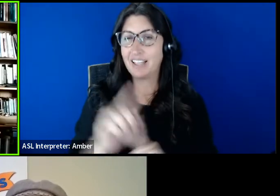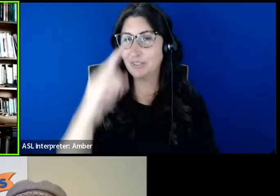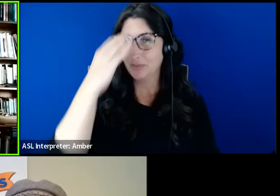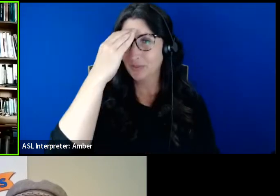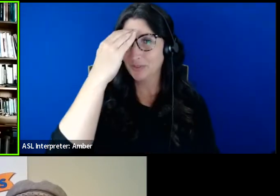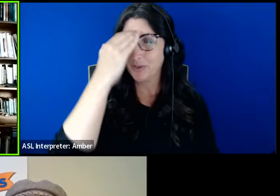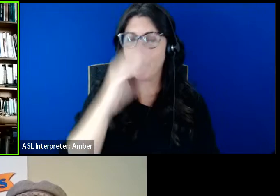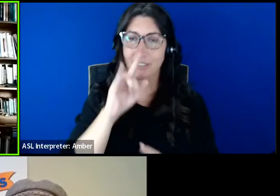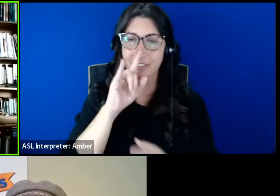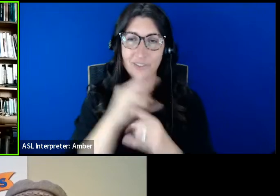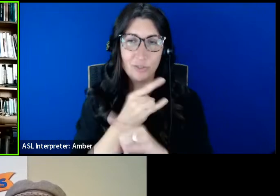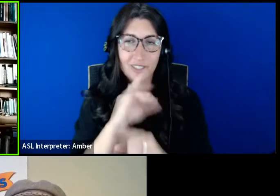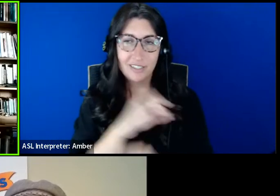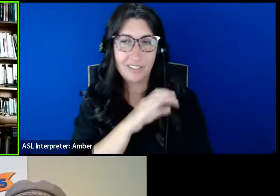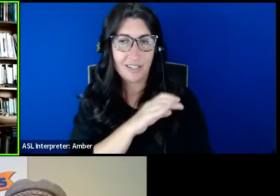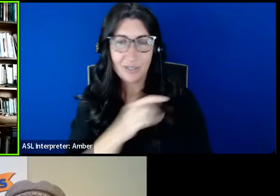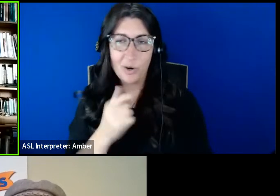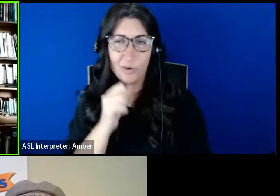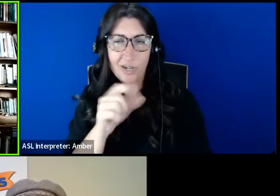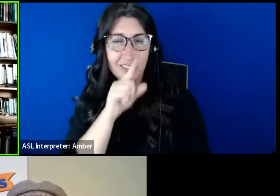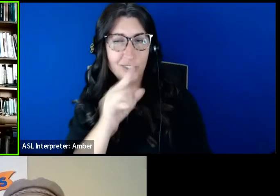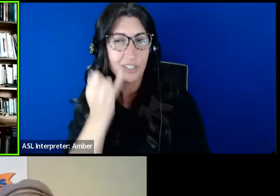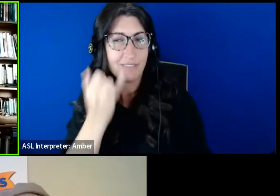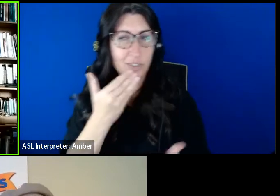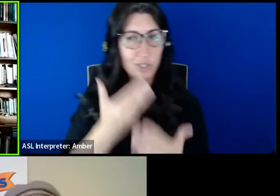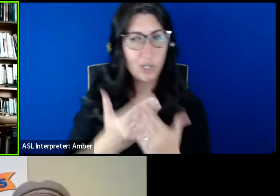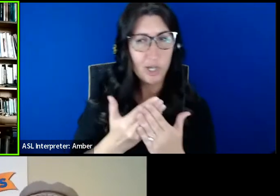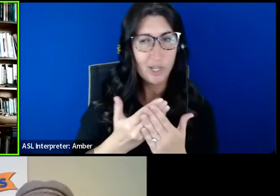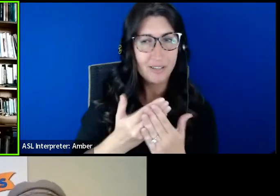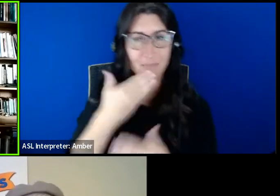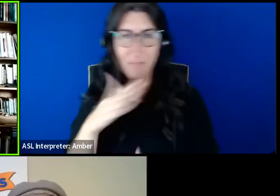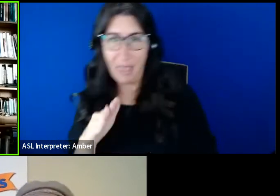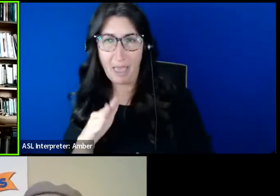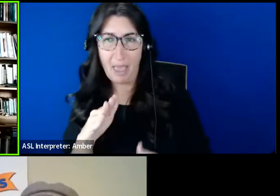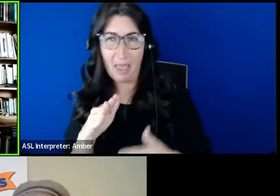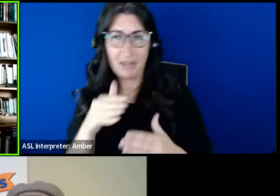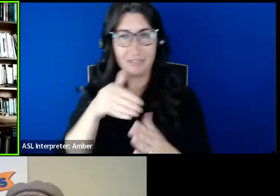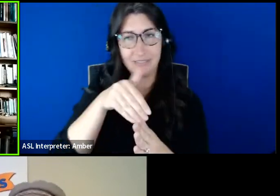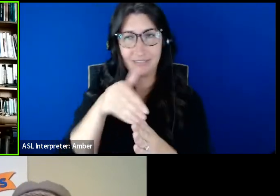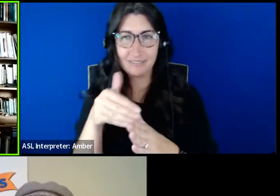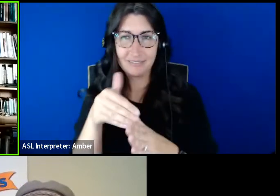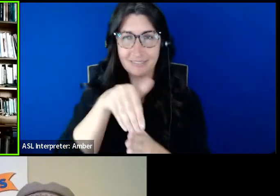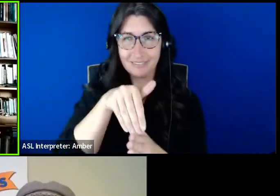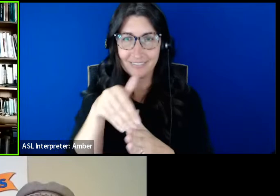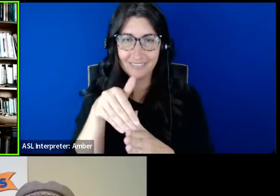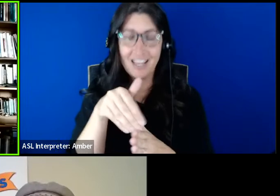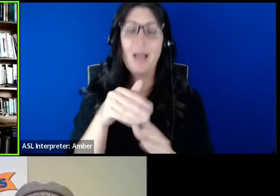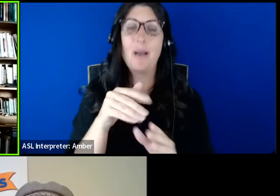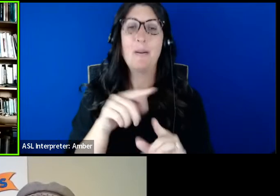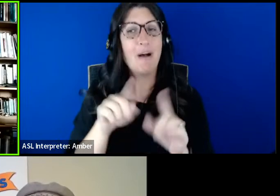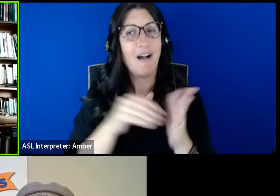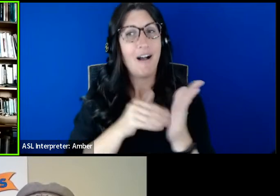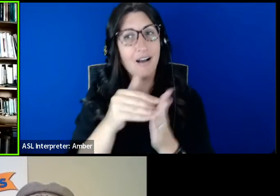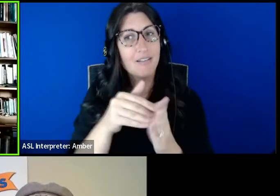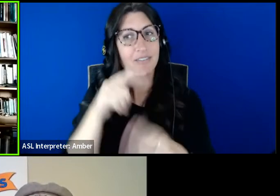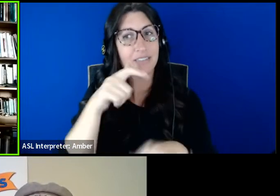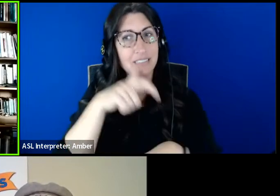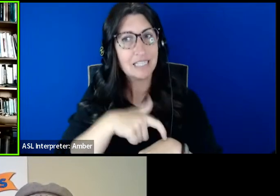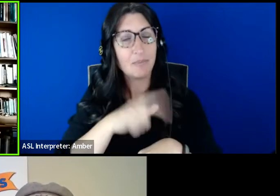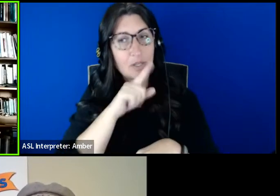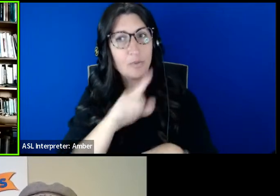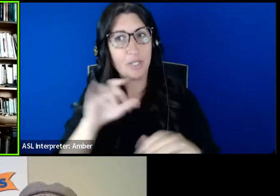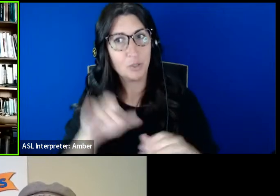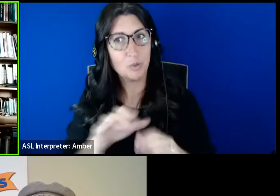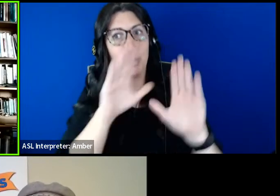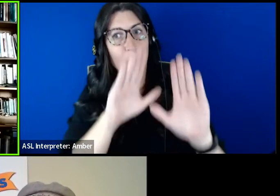are, we're not sure if they're good or they're bad. They're sort of kind of in between. But oftentimes they do really wonderful